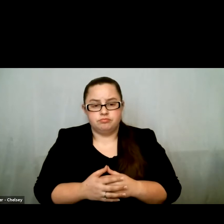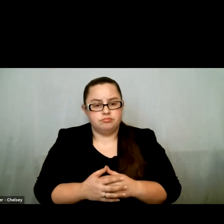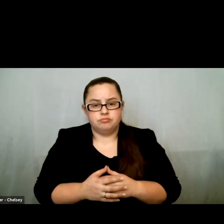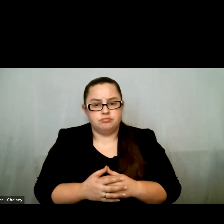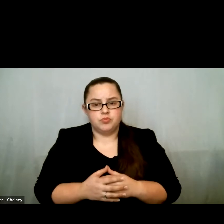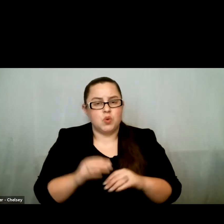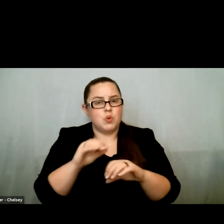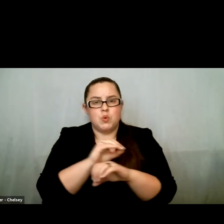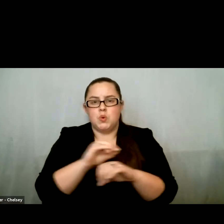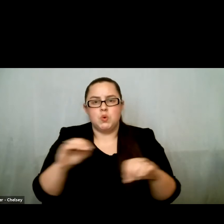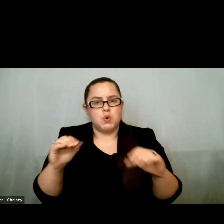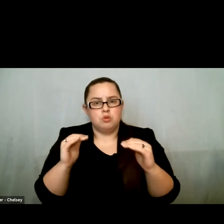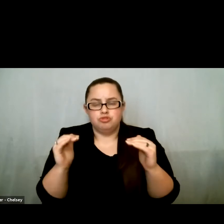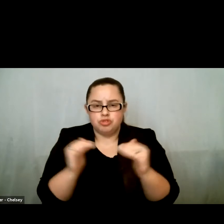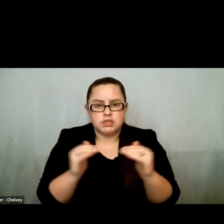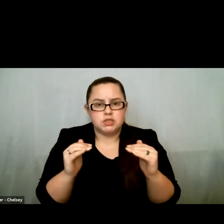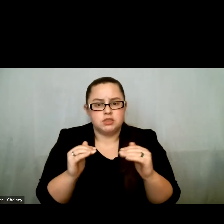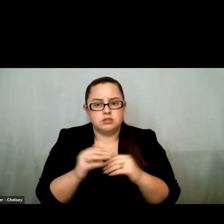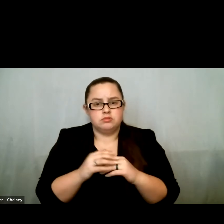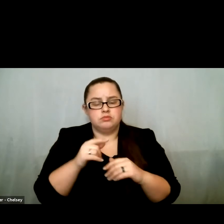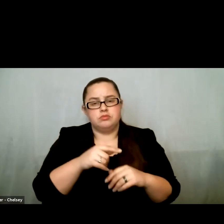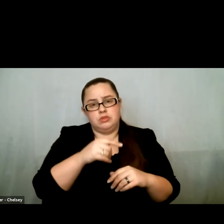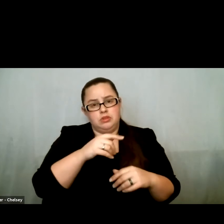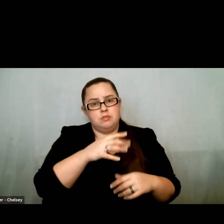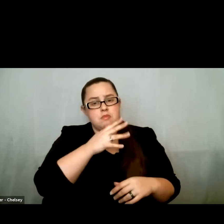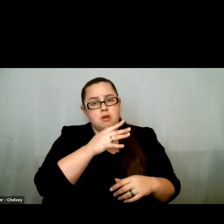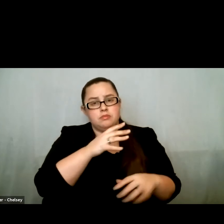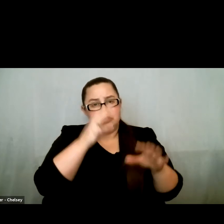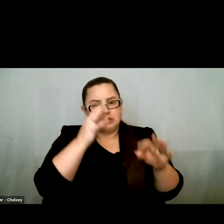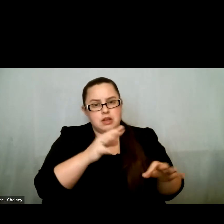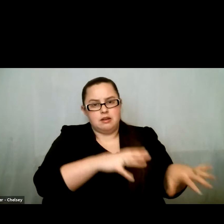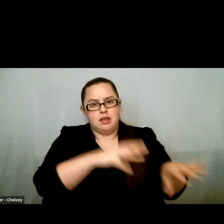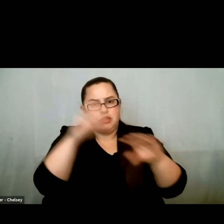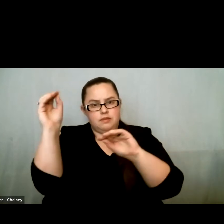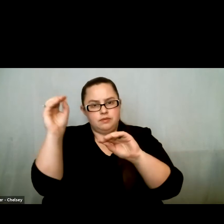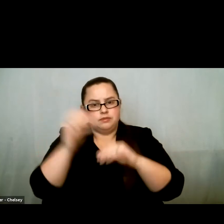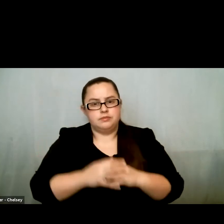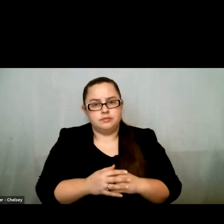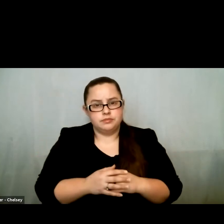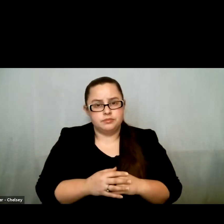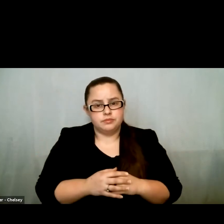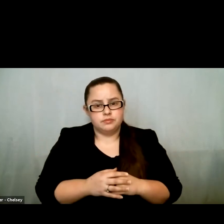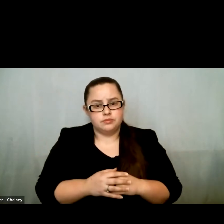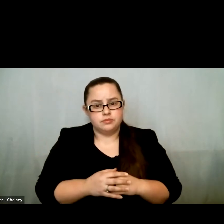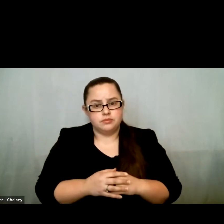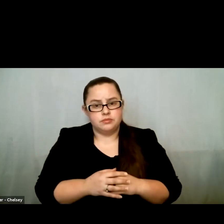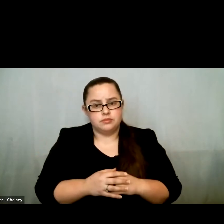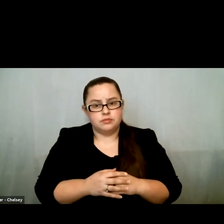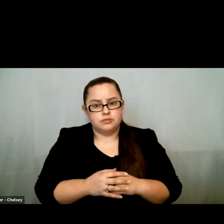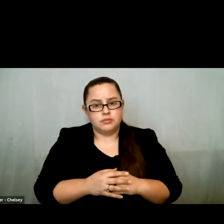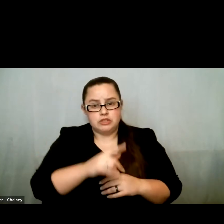no justice, she decided to leave the country. If she stayed in America, every